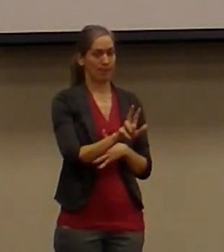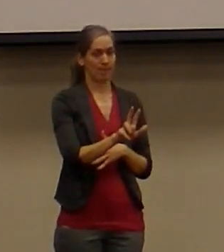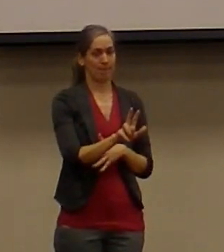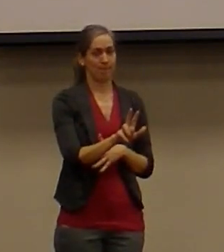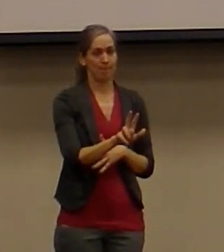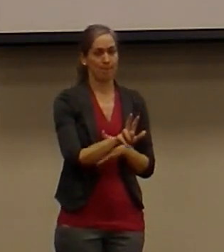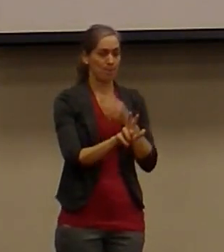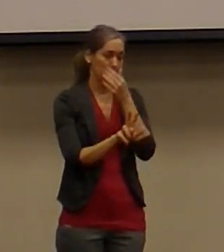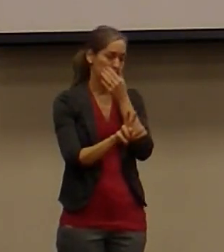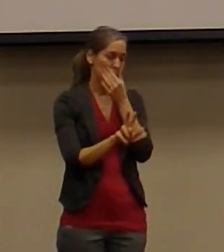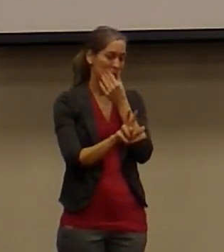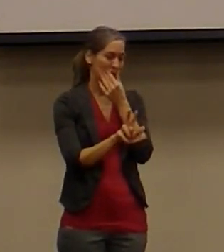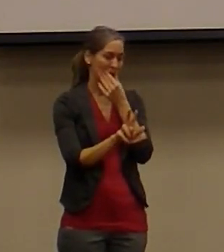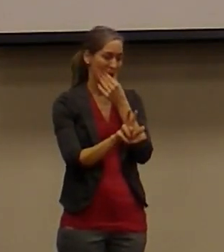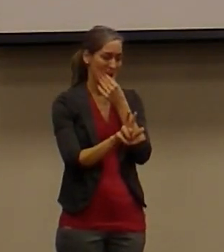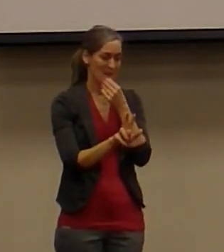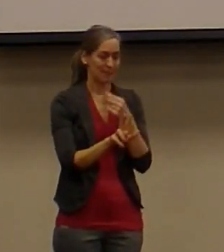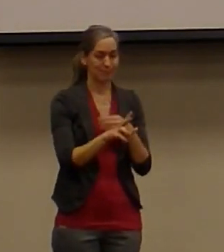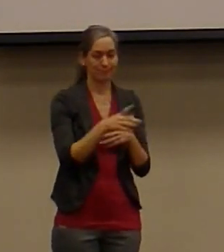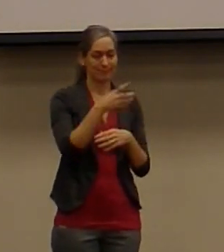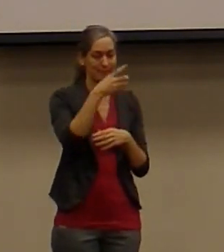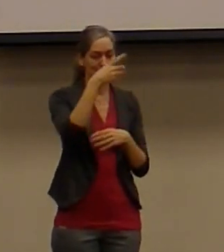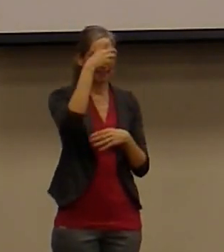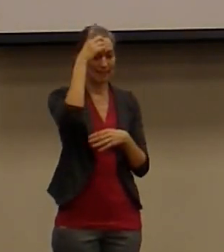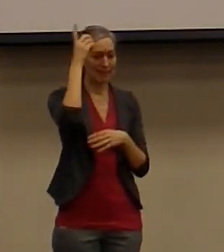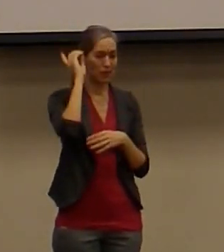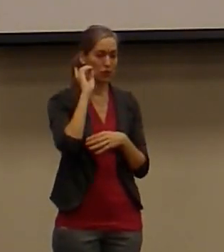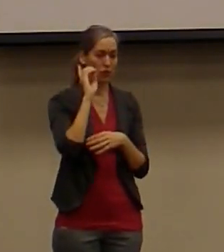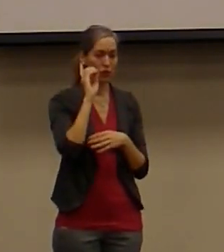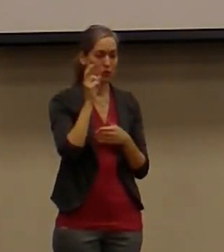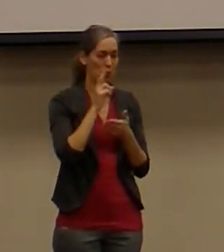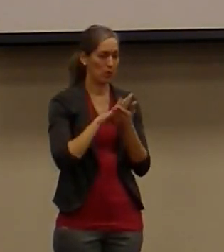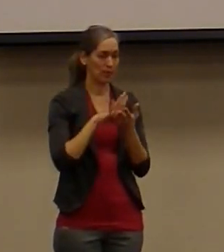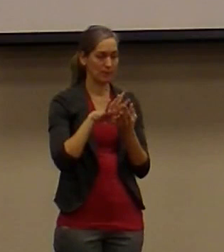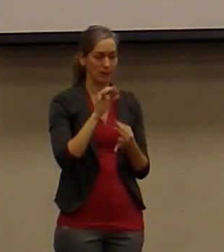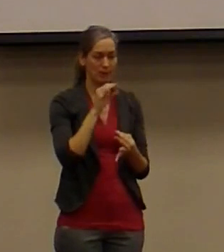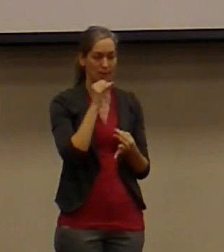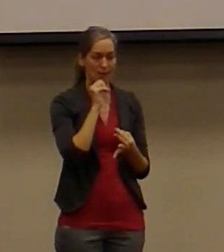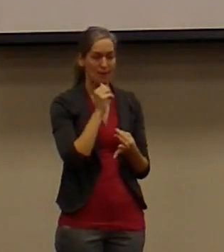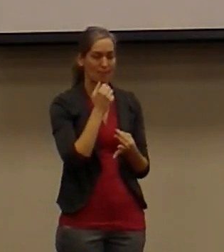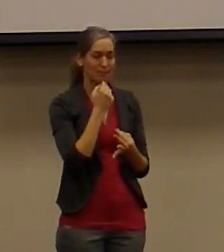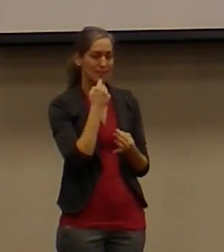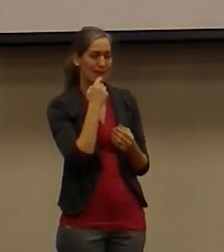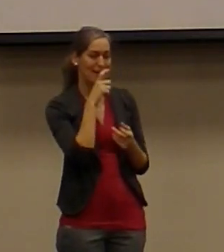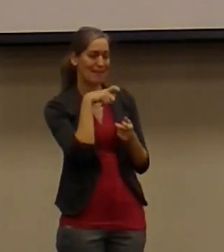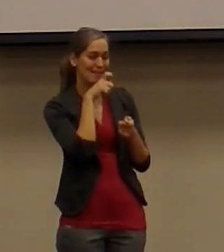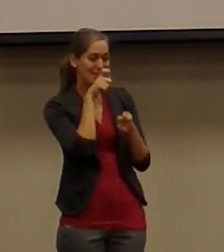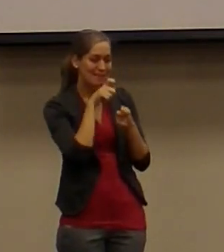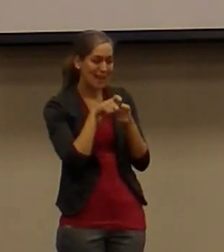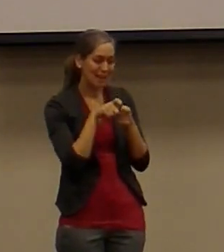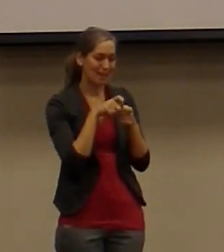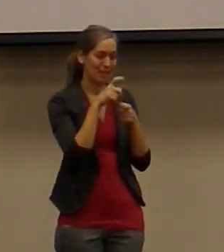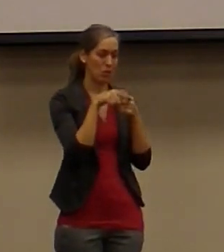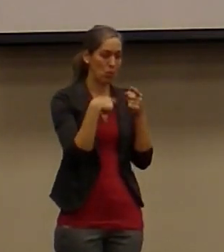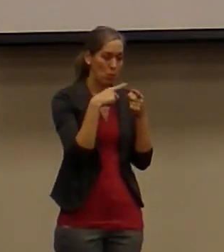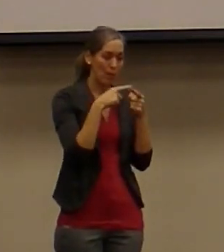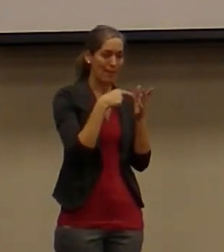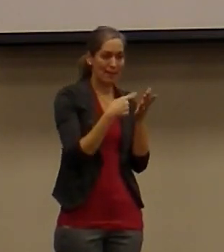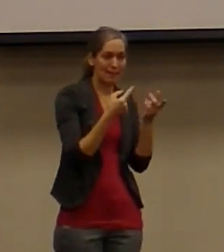exactly when, because Daniel didn't choose and the Holy Spirit didn't guide him to put a date to this particular